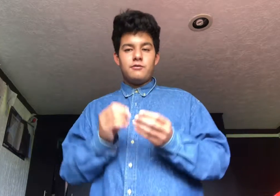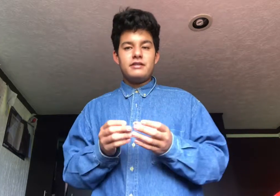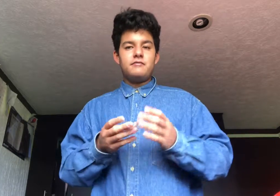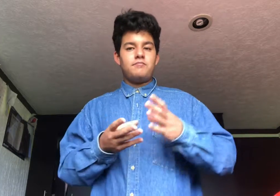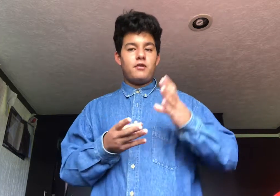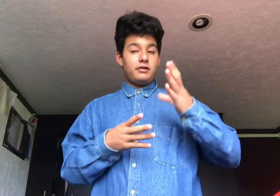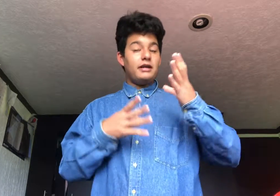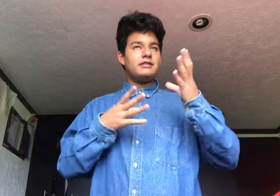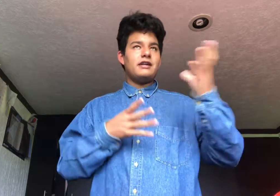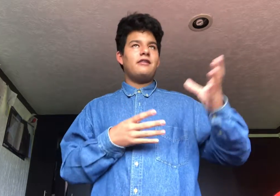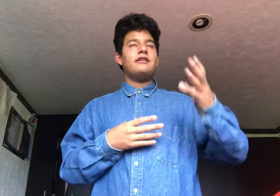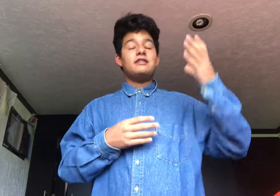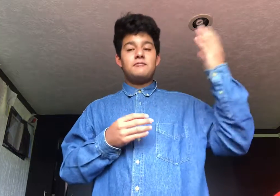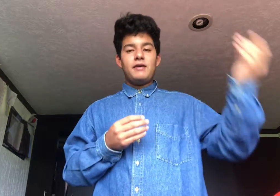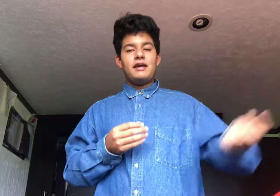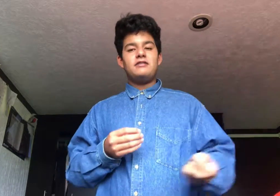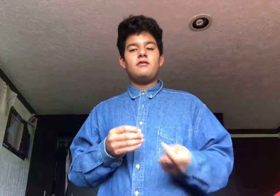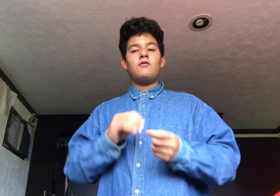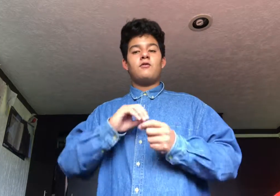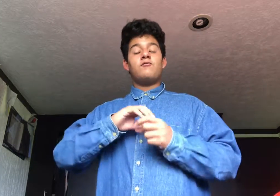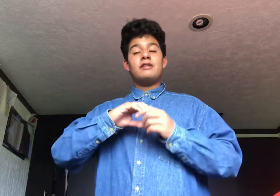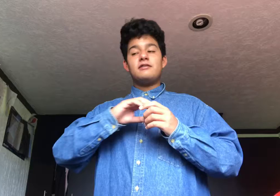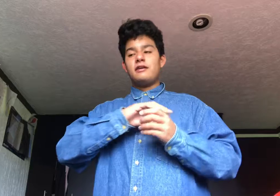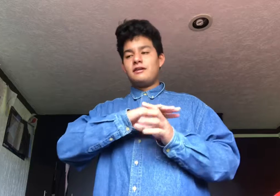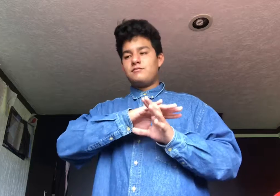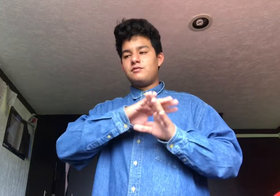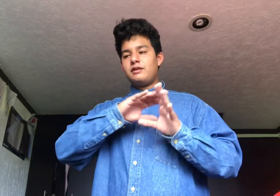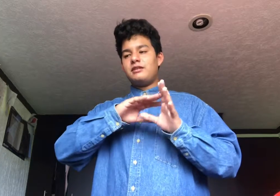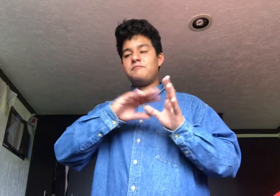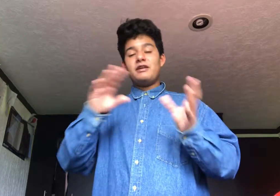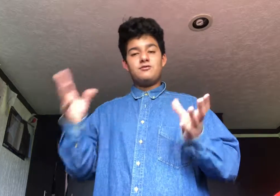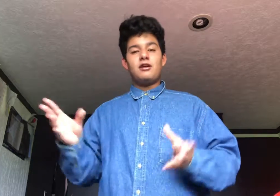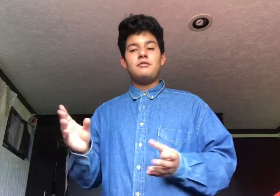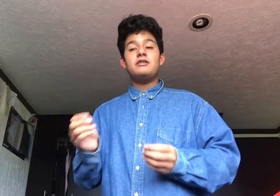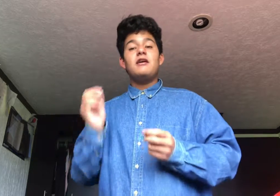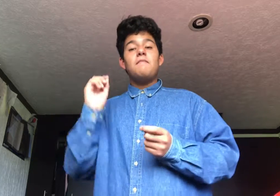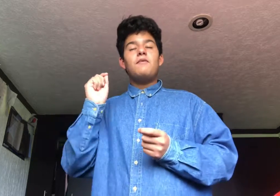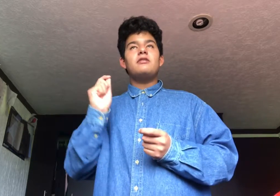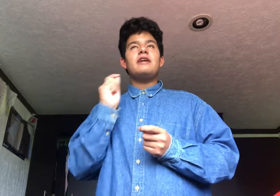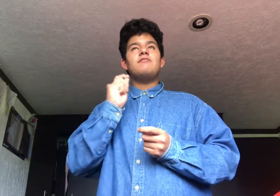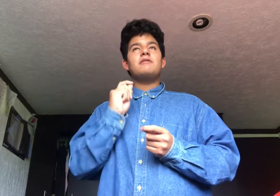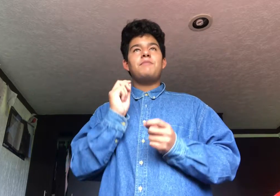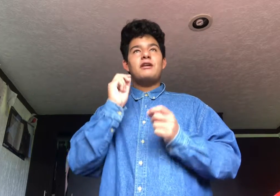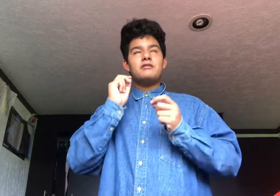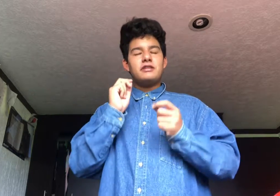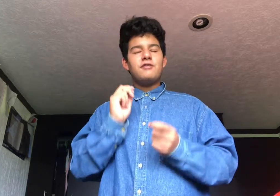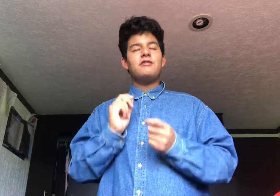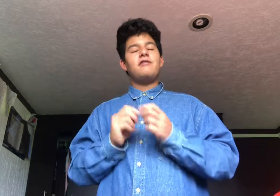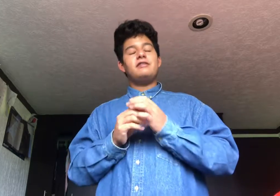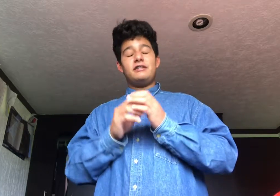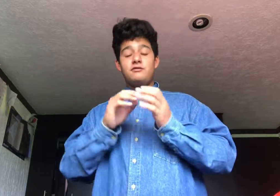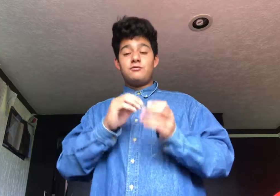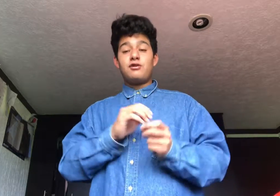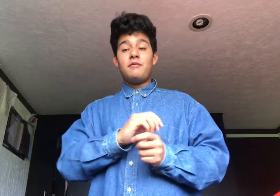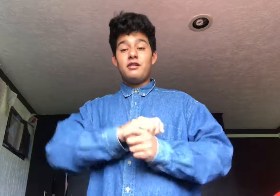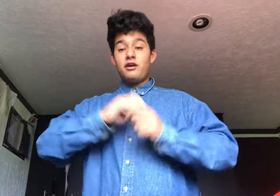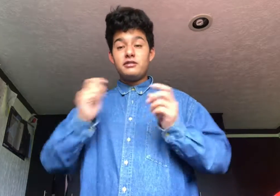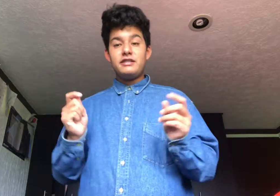stories settled in space or with space travels, but they have the particularity to travel long